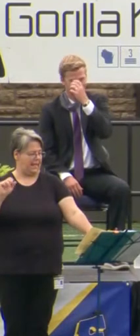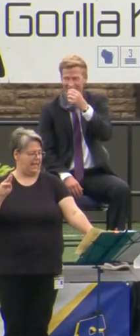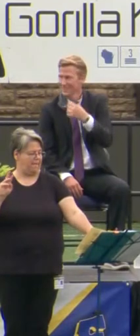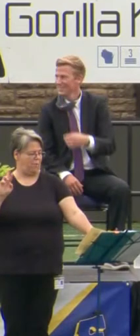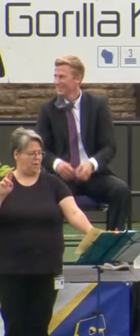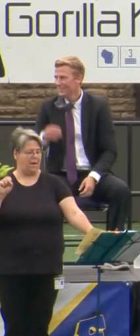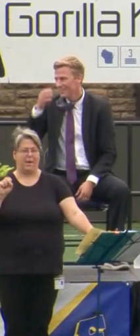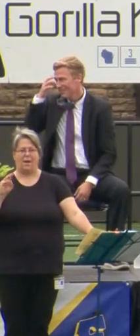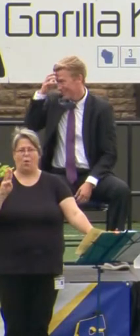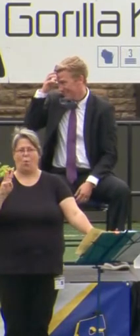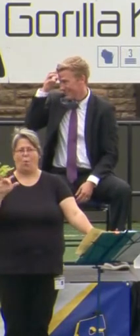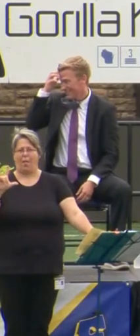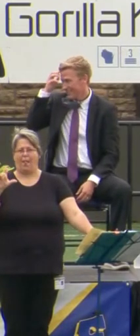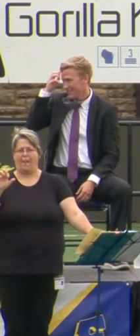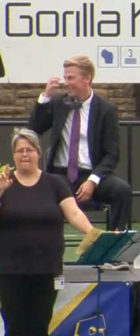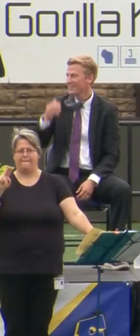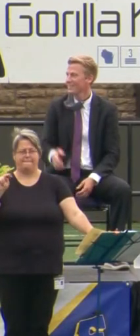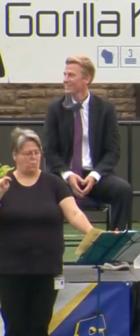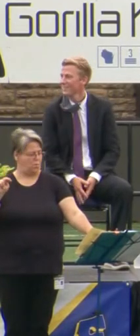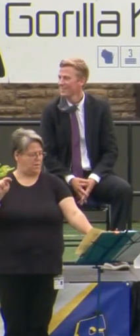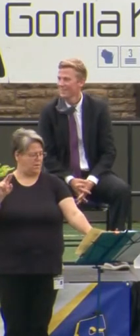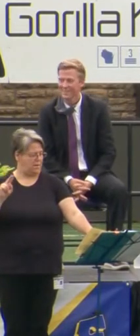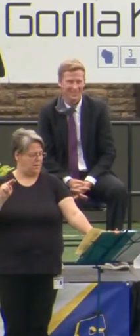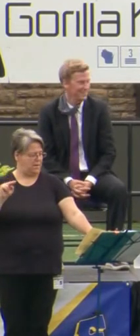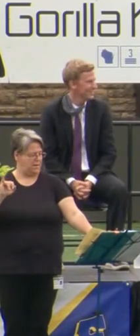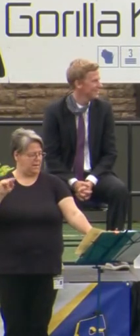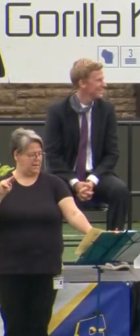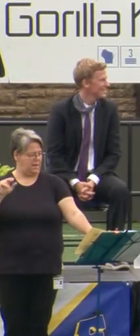Nina Wilkowski.